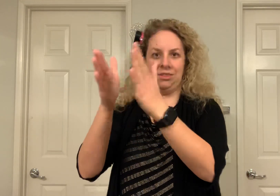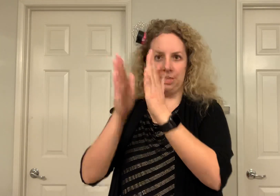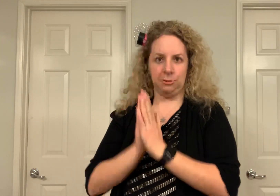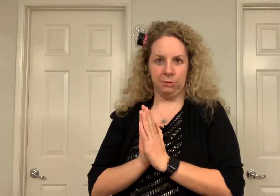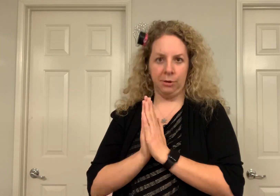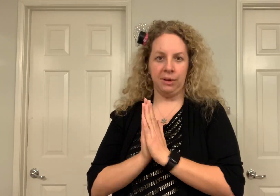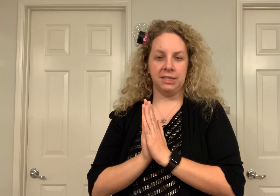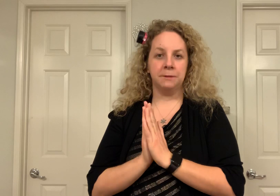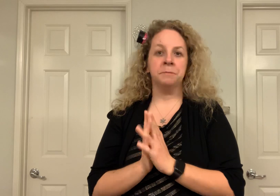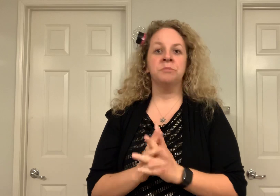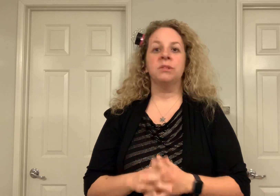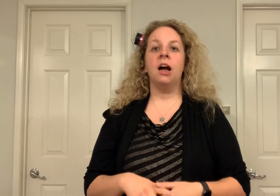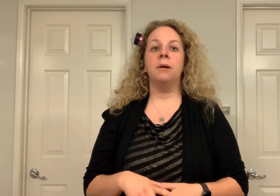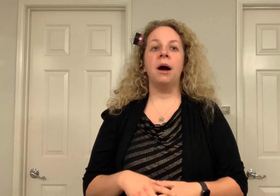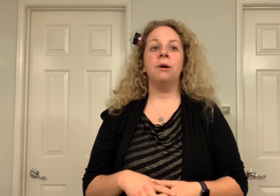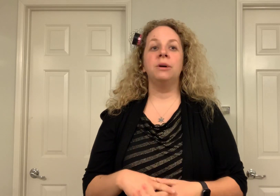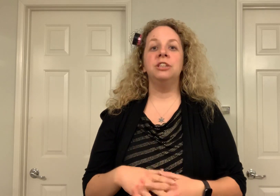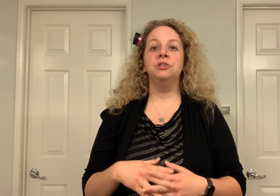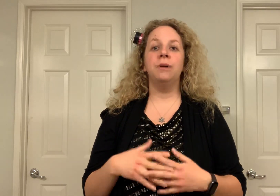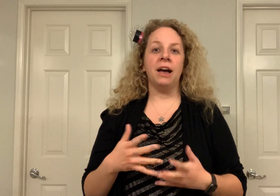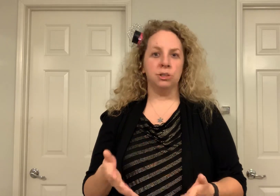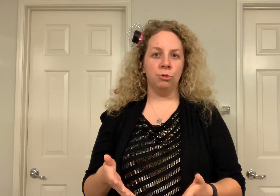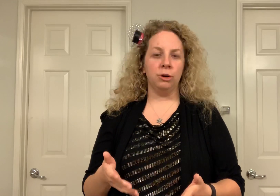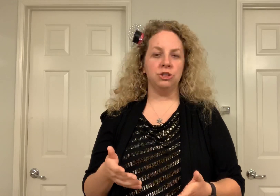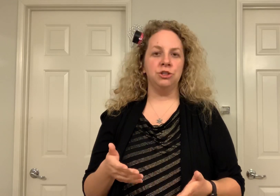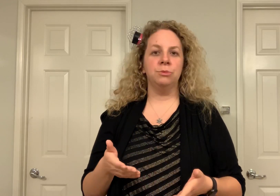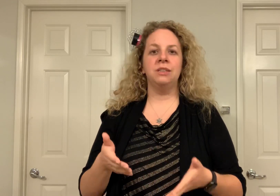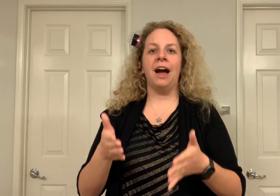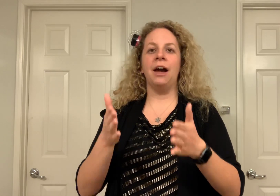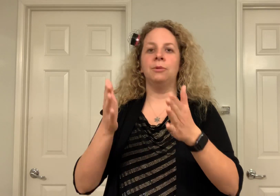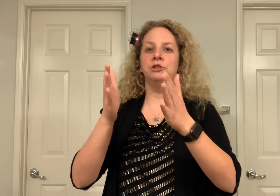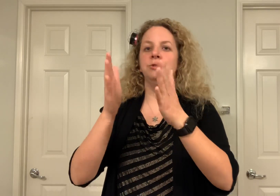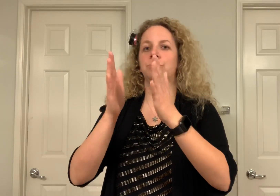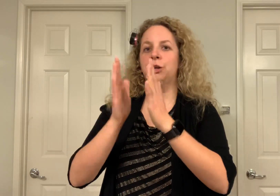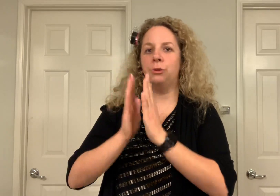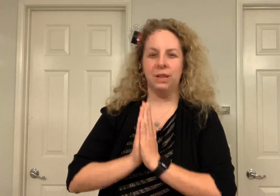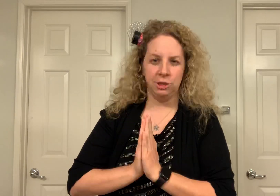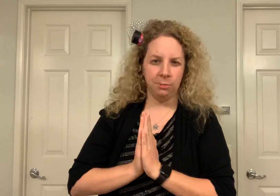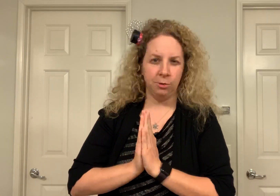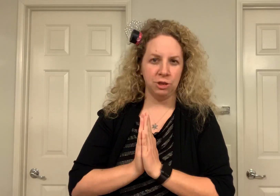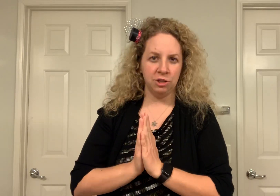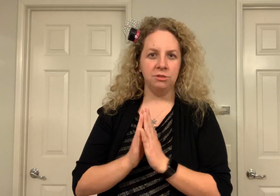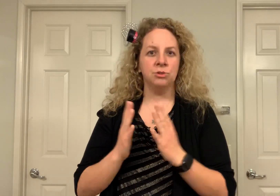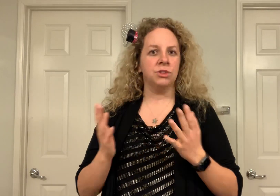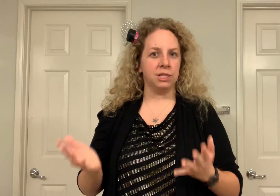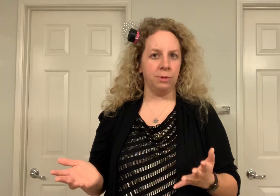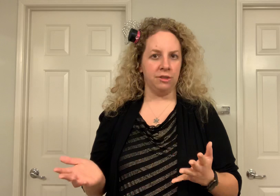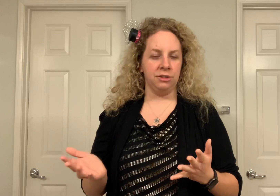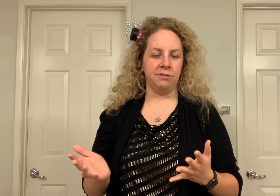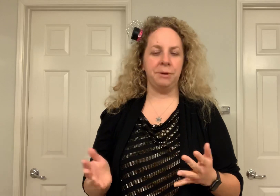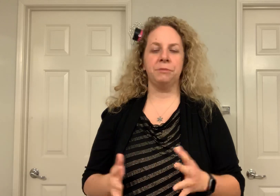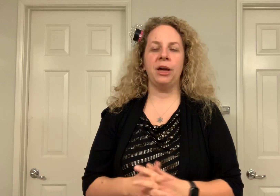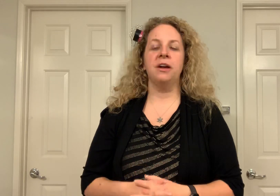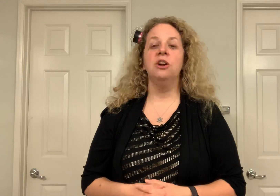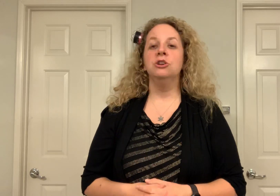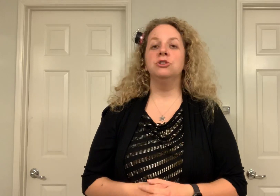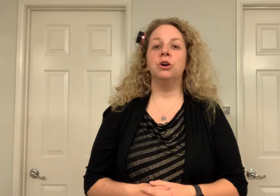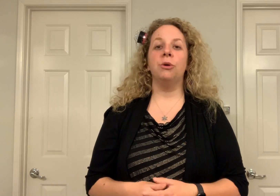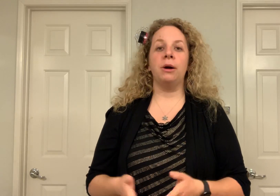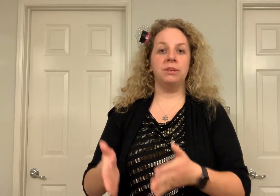this one, request. I wanted to ask you a question, I want to request you a question, so that's why they're different. Okay, so I want to